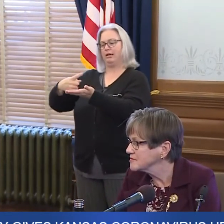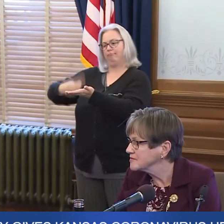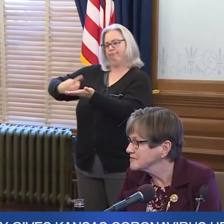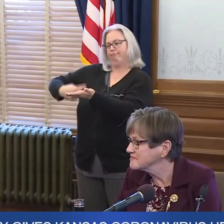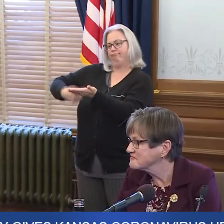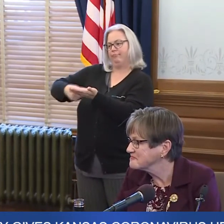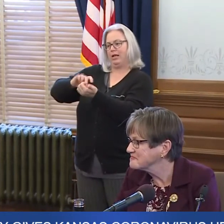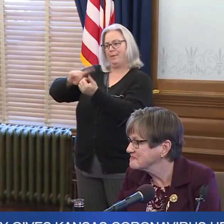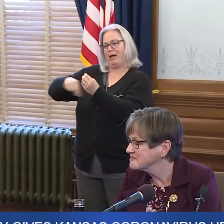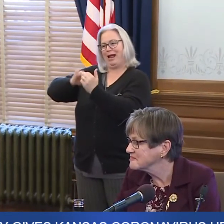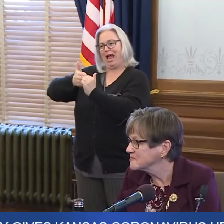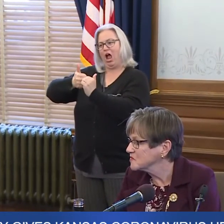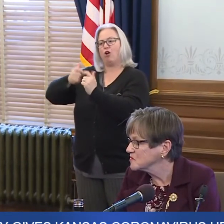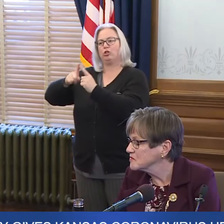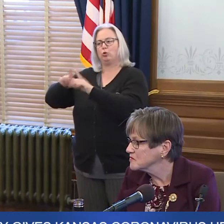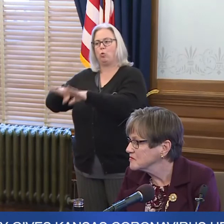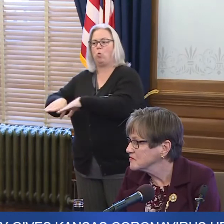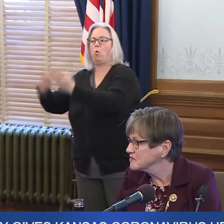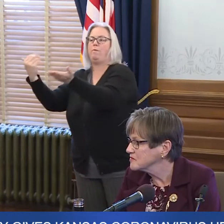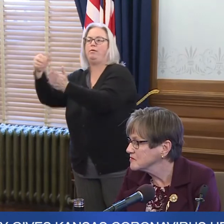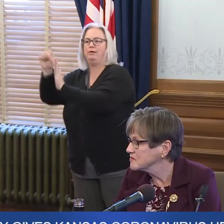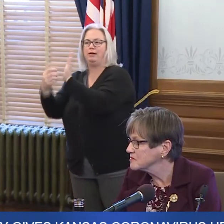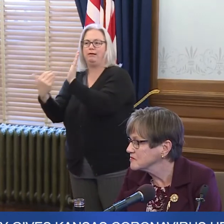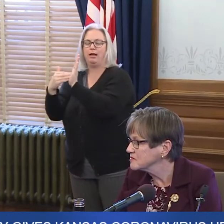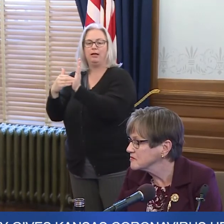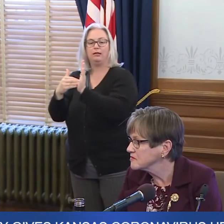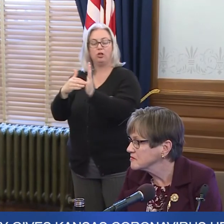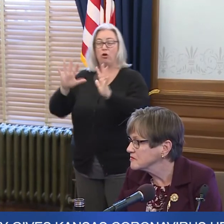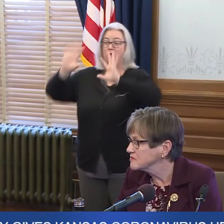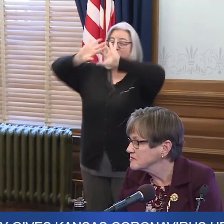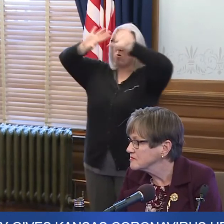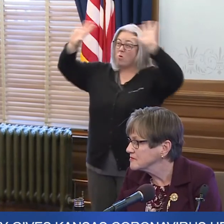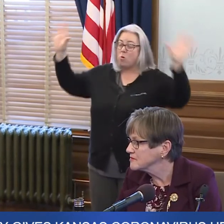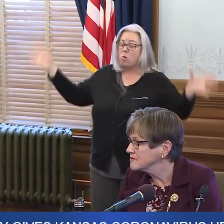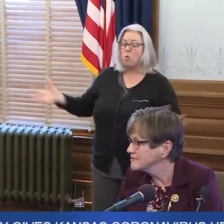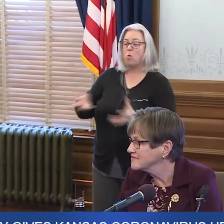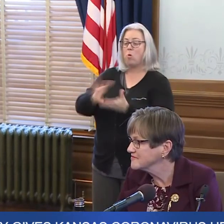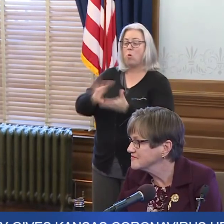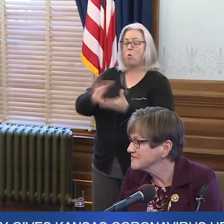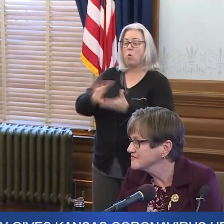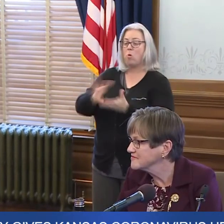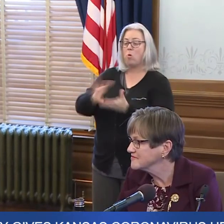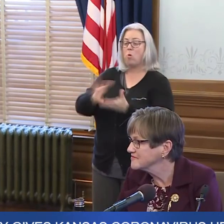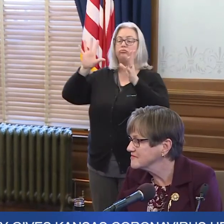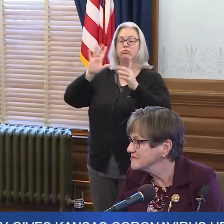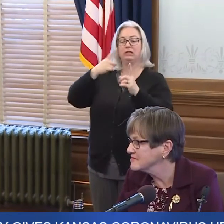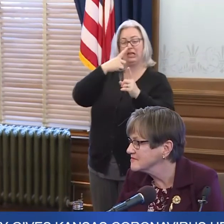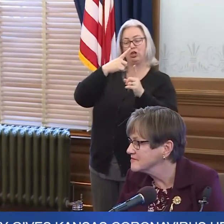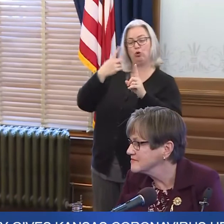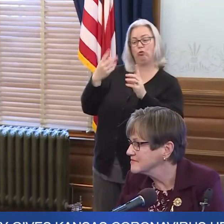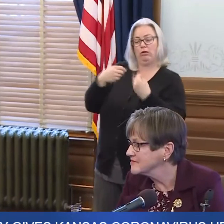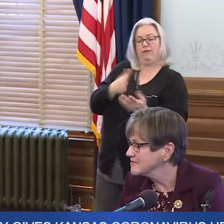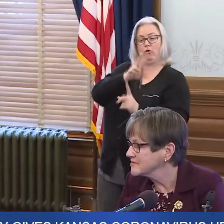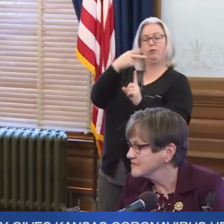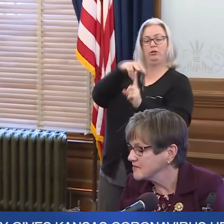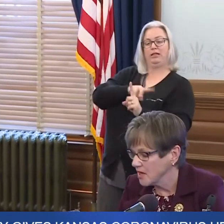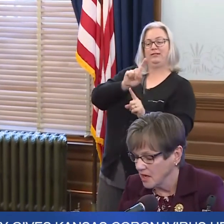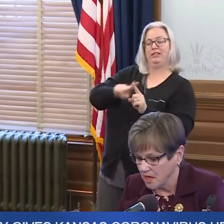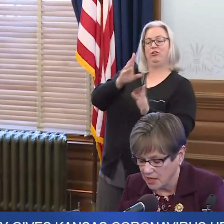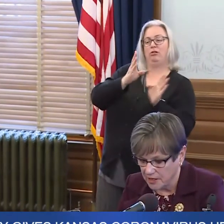do this. Can you kind of put the whole crisis into perspective as it went through various stages?